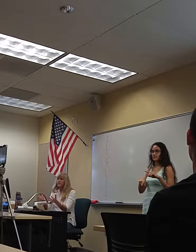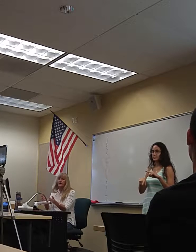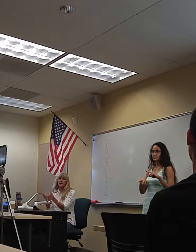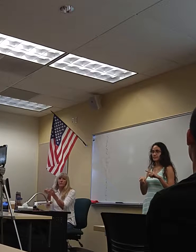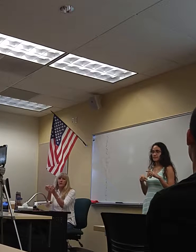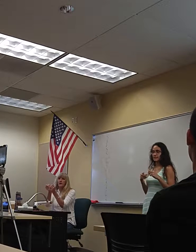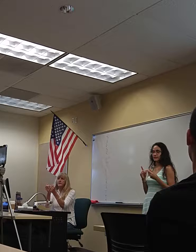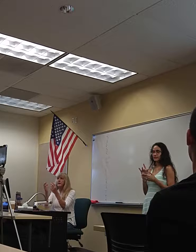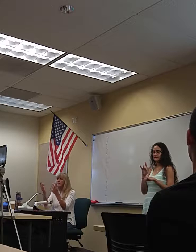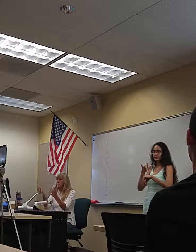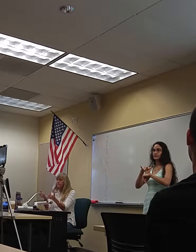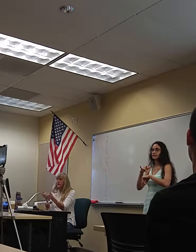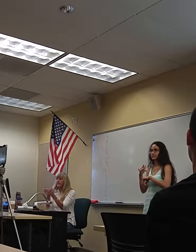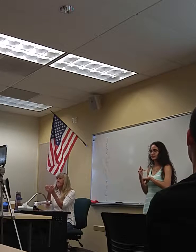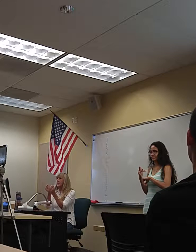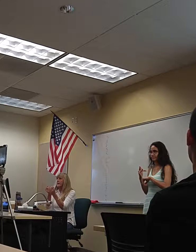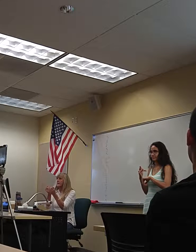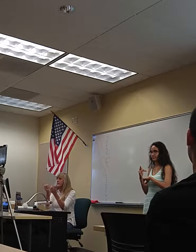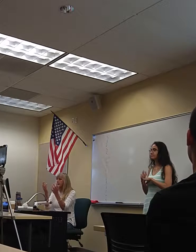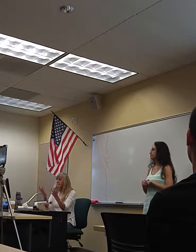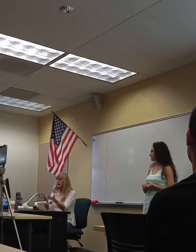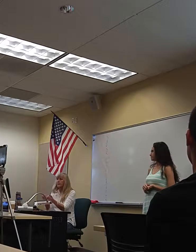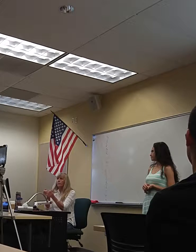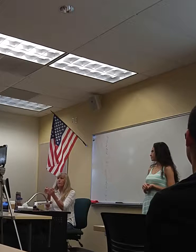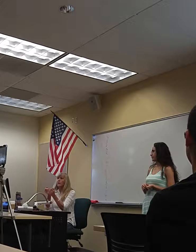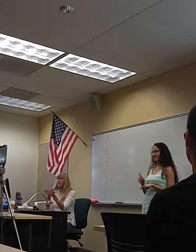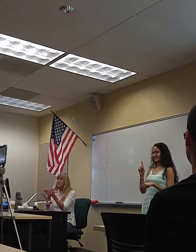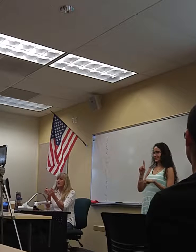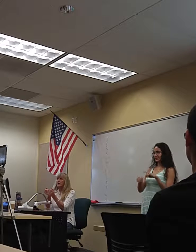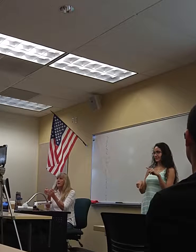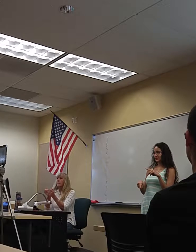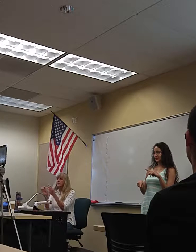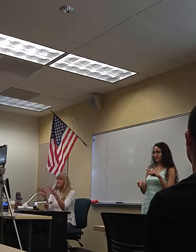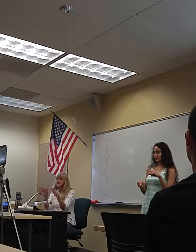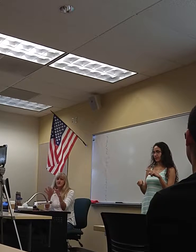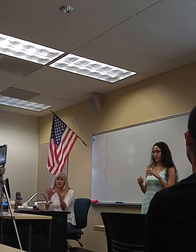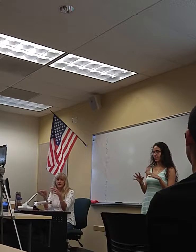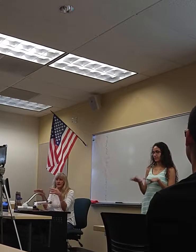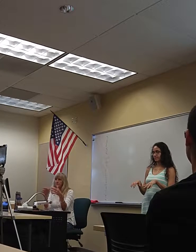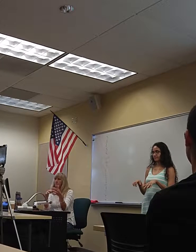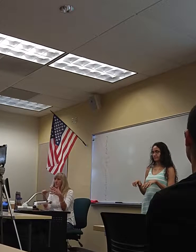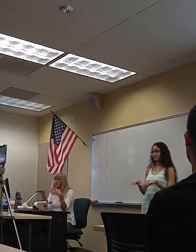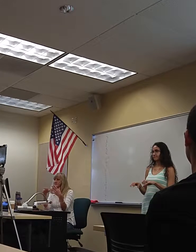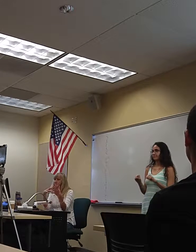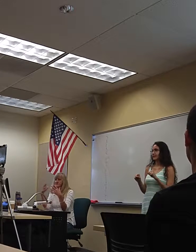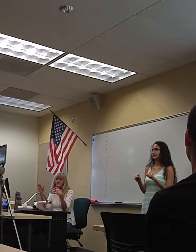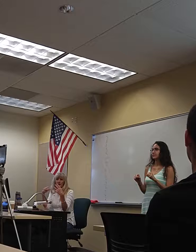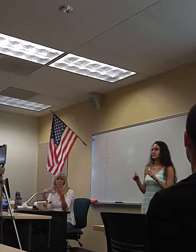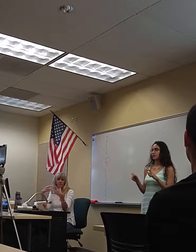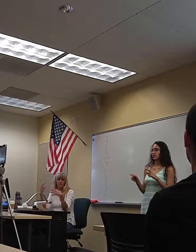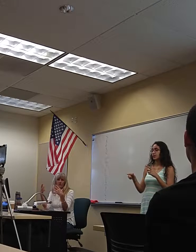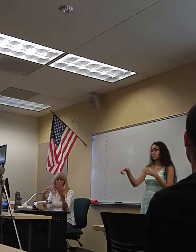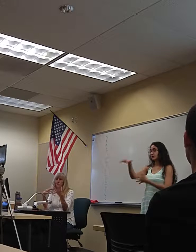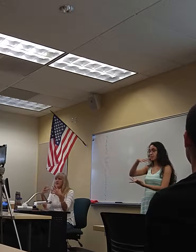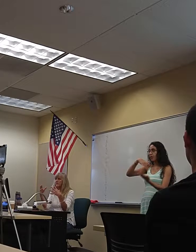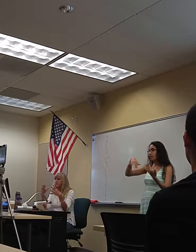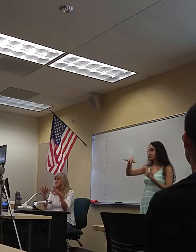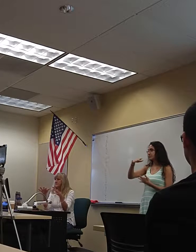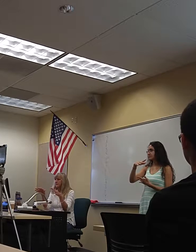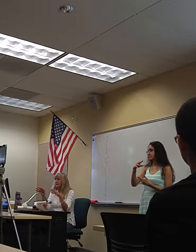pick up wind, can't really pick up fire, can't pick up water, but you see that it moves. There's some kind of movement or some kind